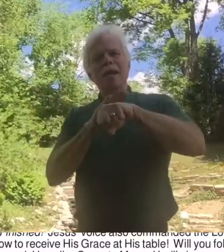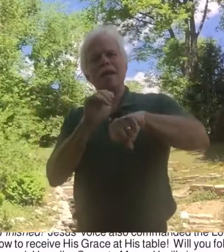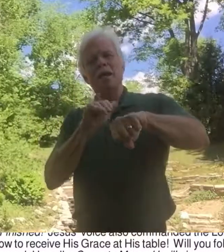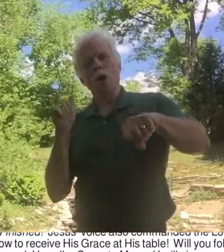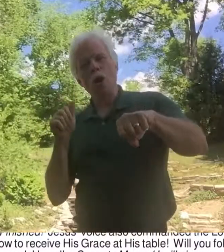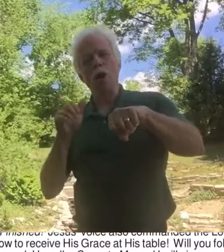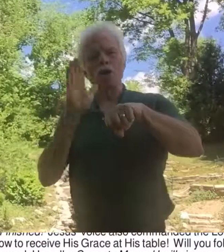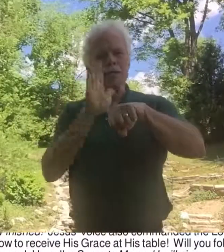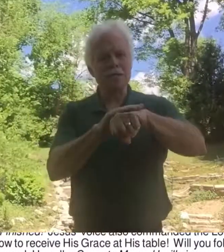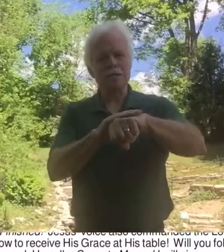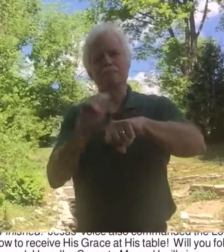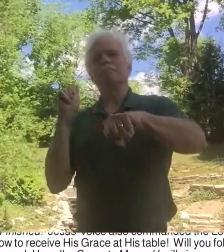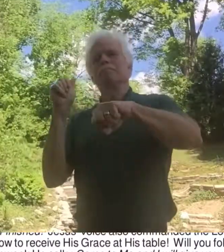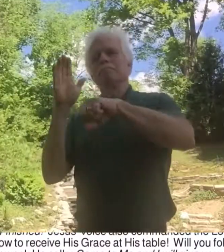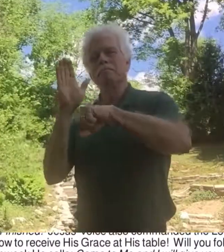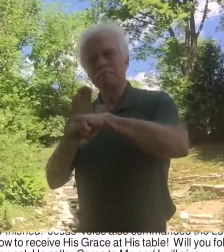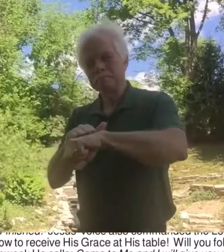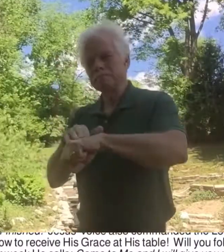he calls.